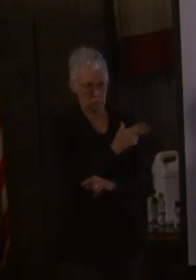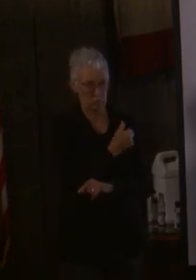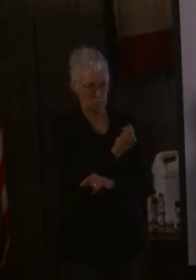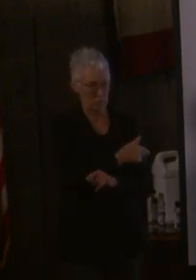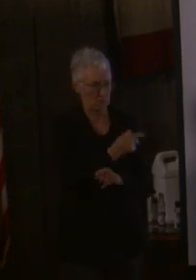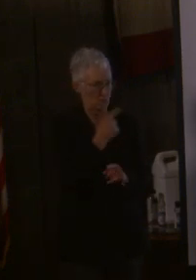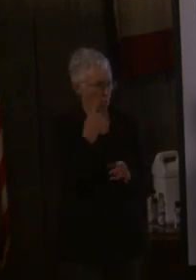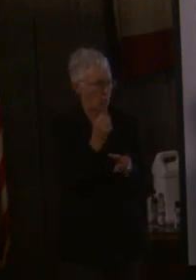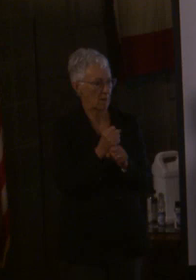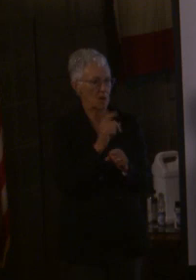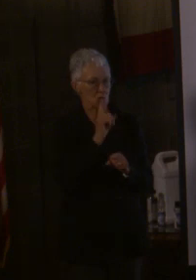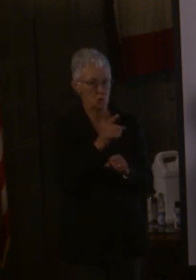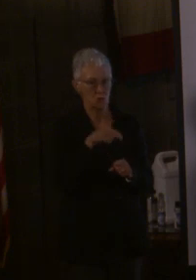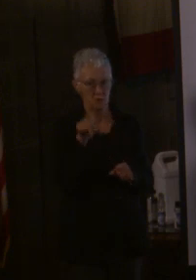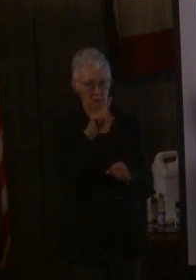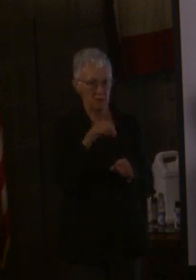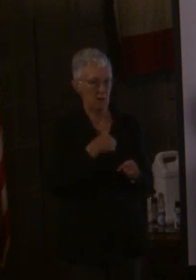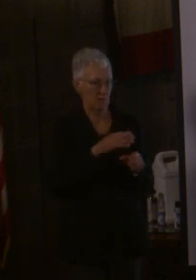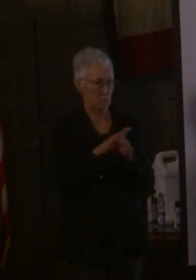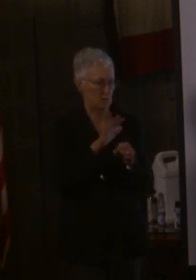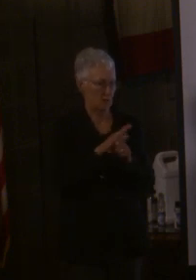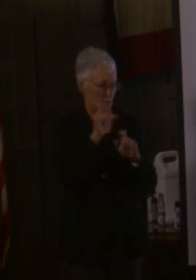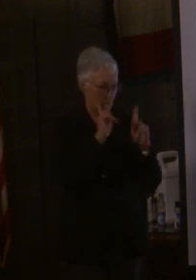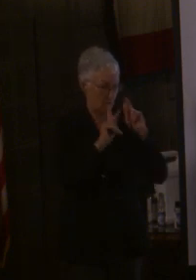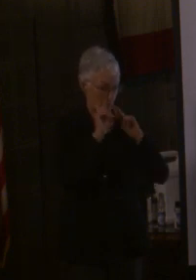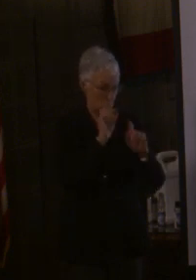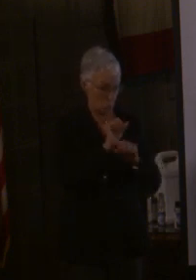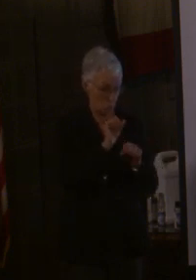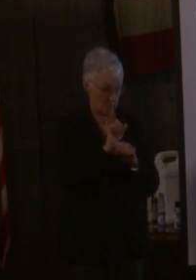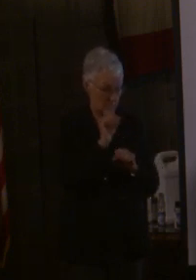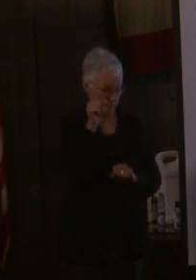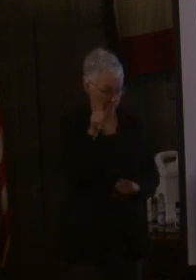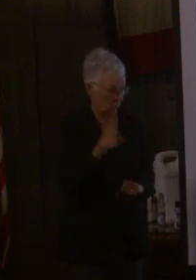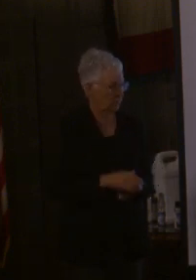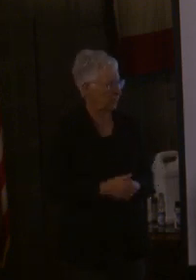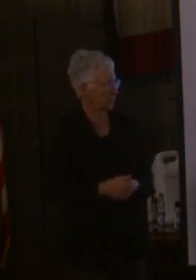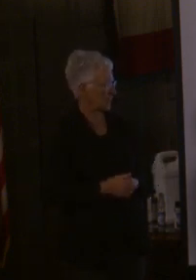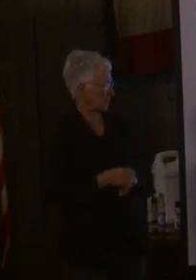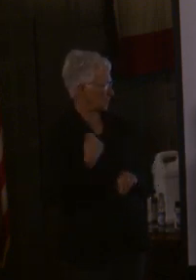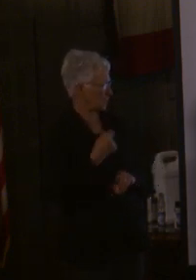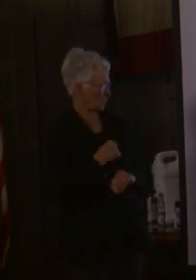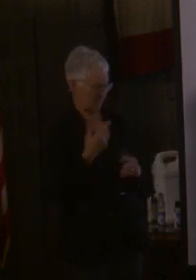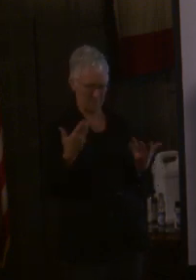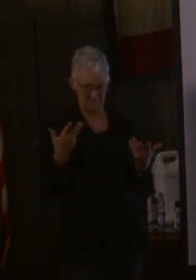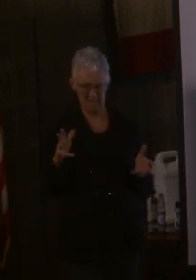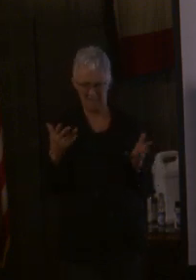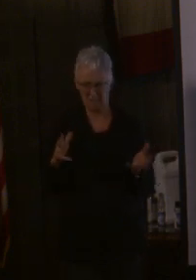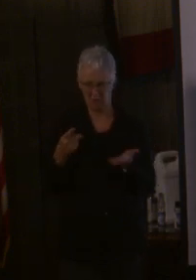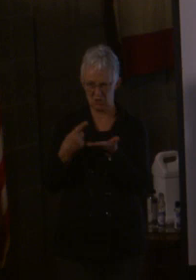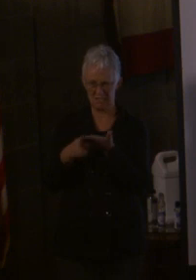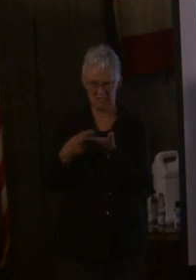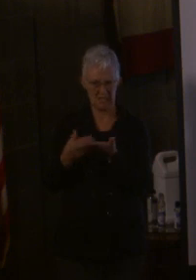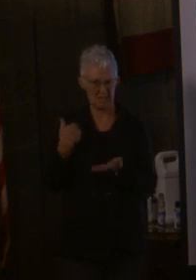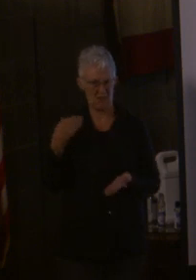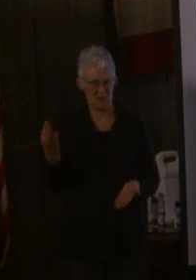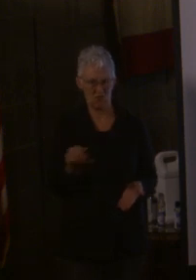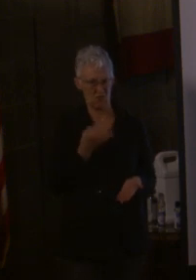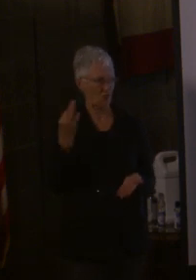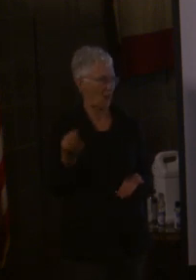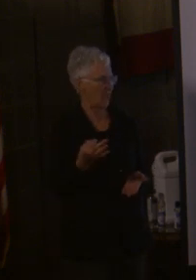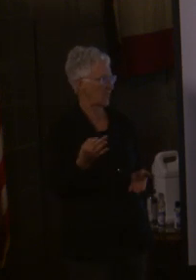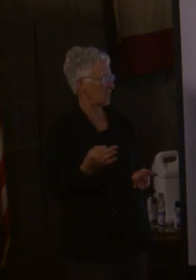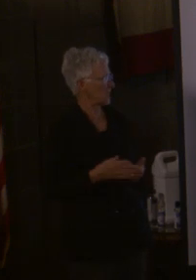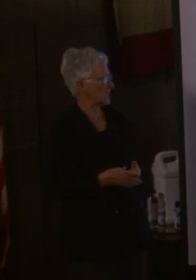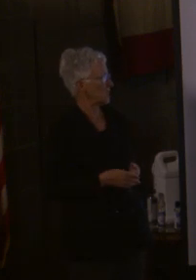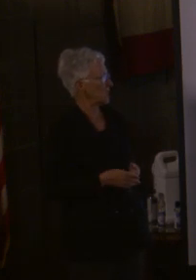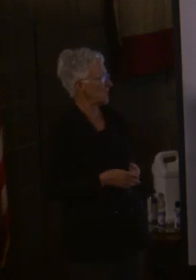they've got the staffing available to be able to take care of folks. Since we cover this on Friday, I'm really not going to go over any more of this today. So if we can go on to the next